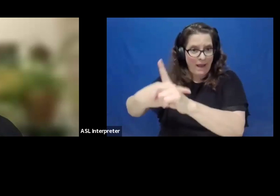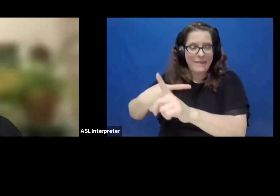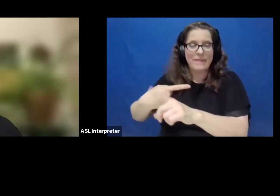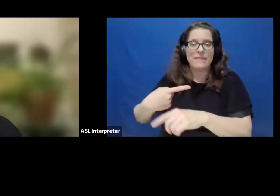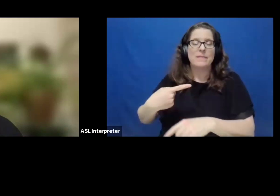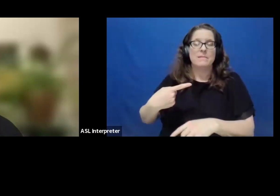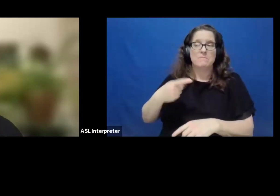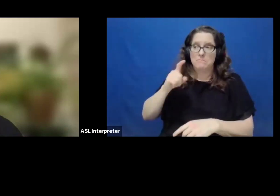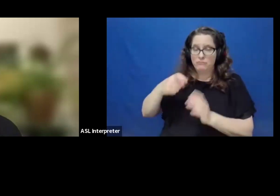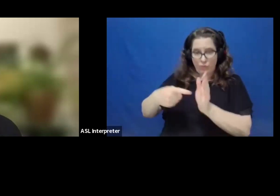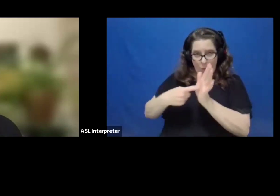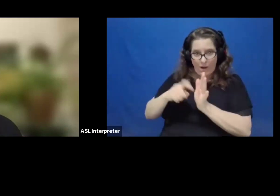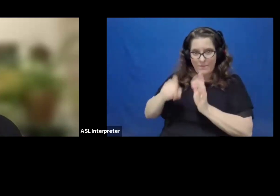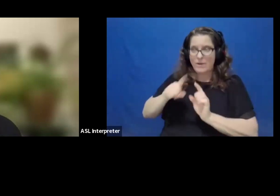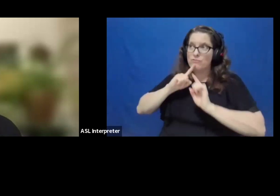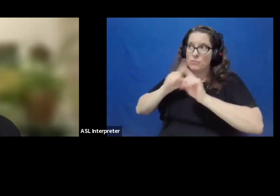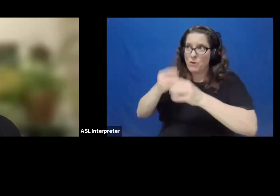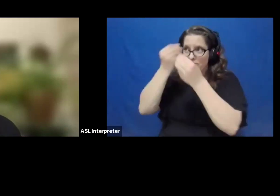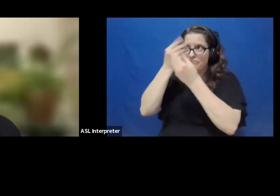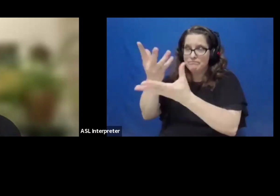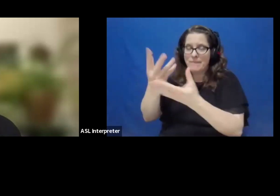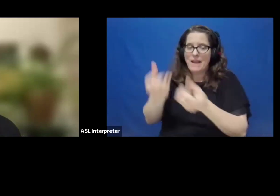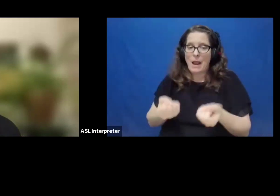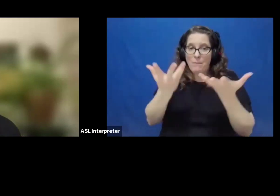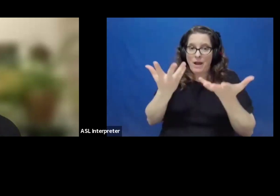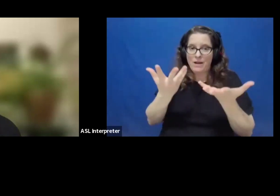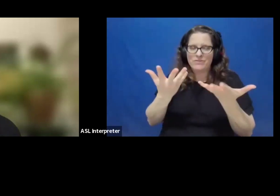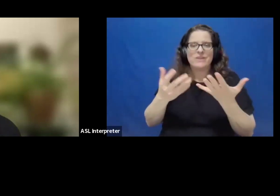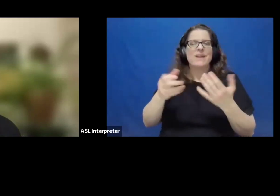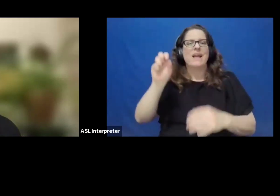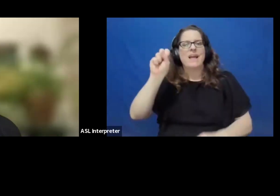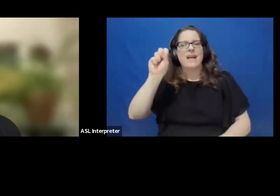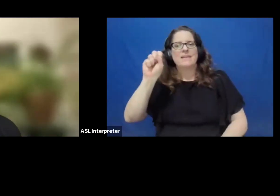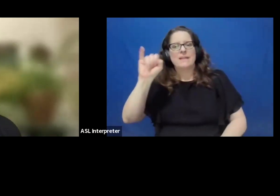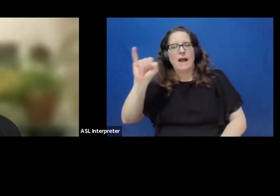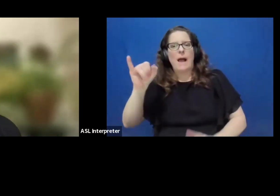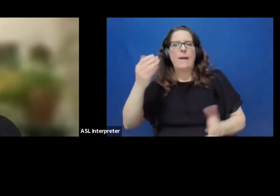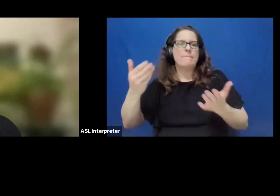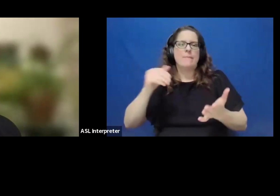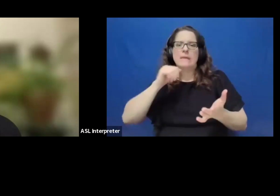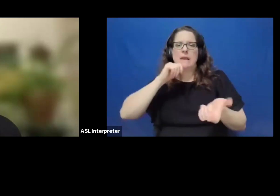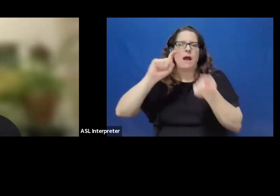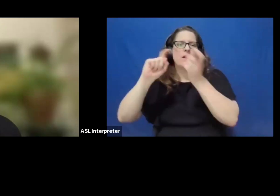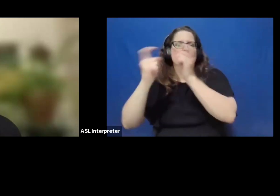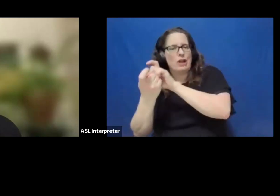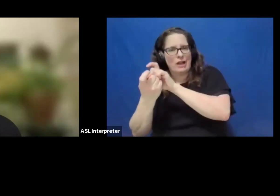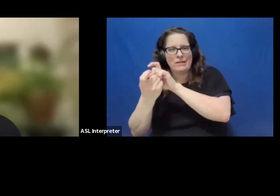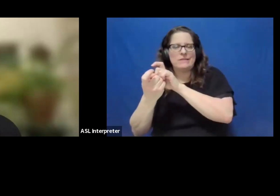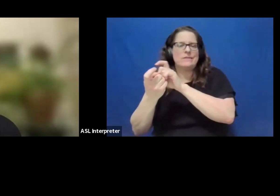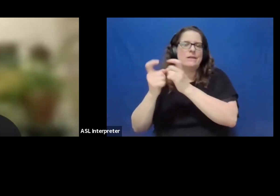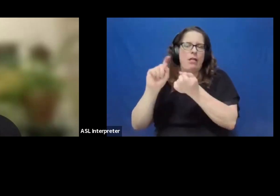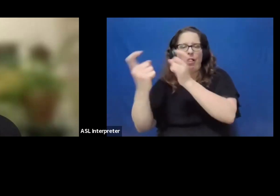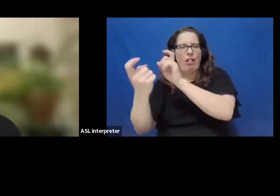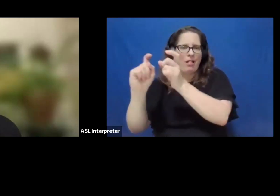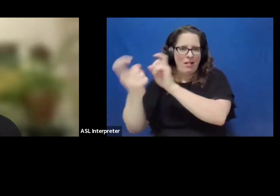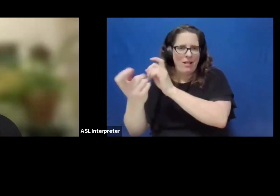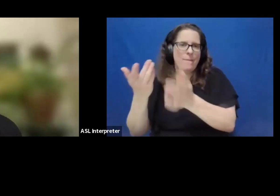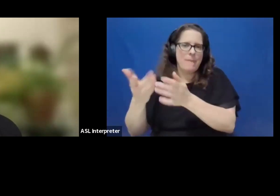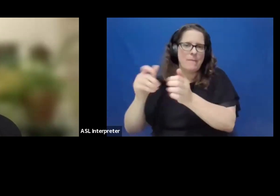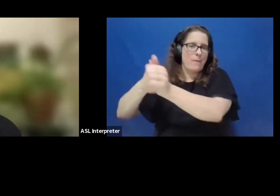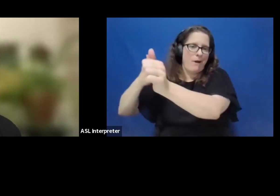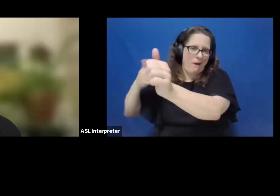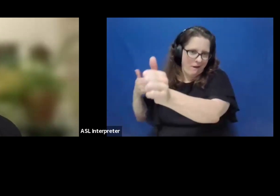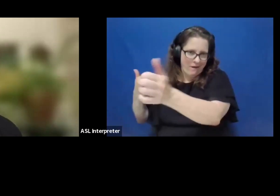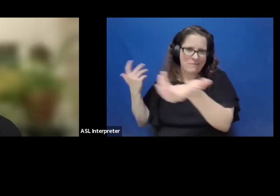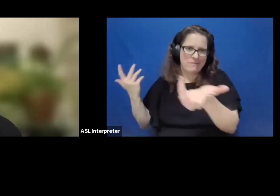getting SSI, Social Security may still not adjust his SSI payments as they should in a